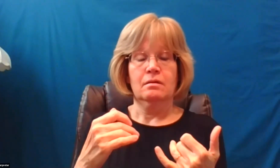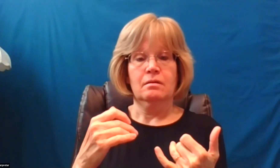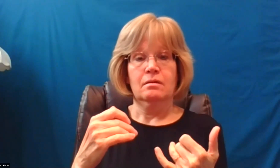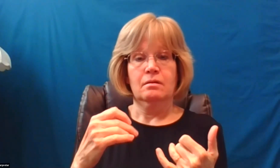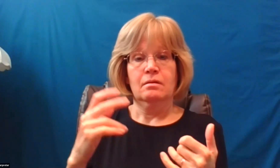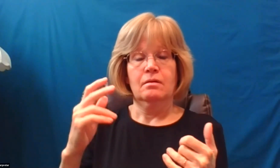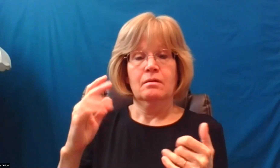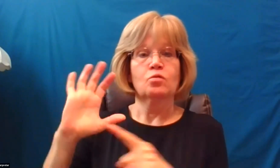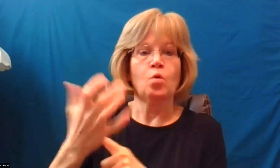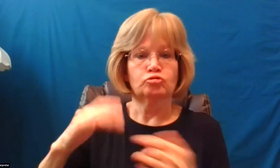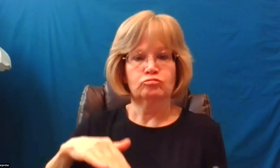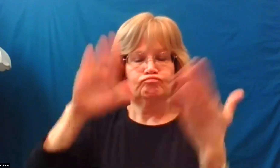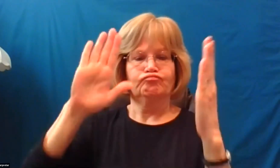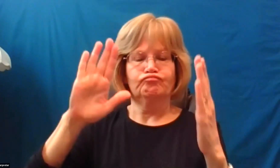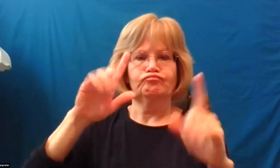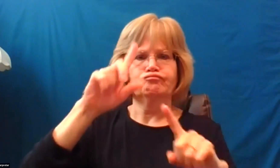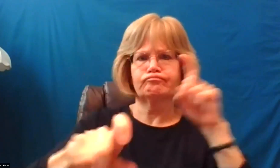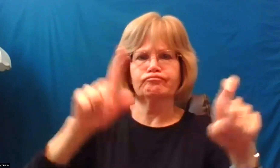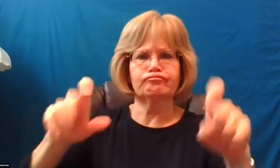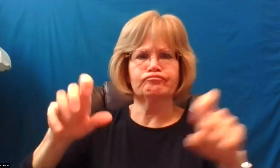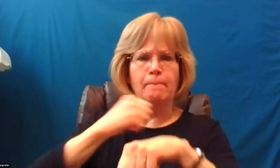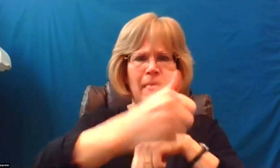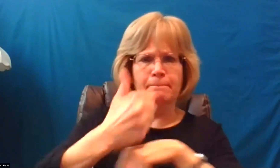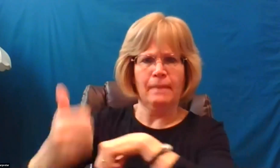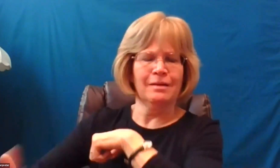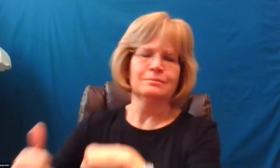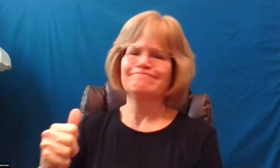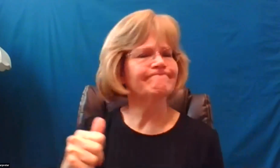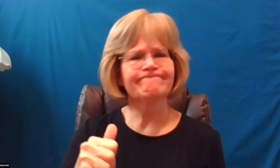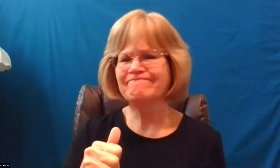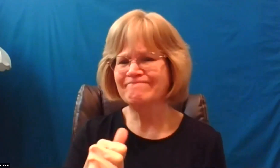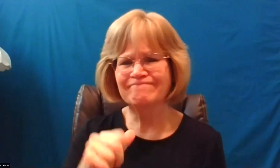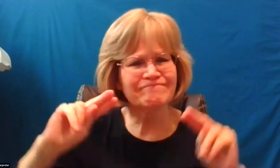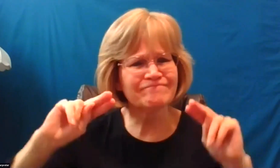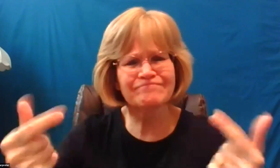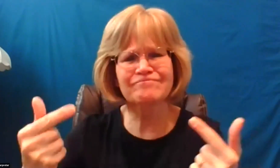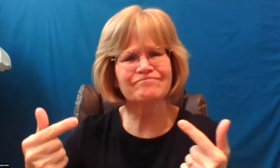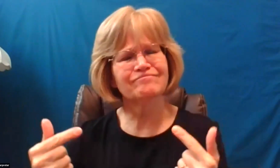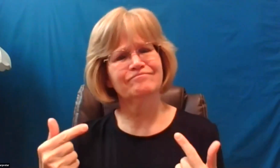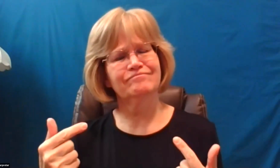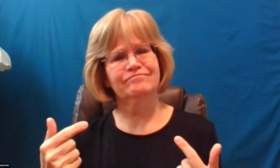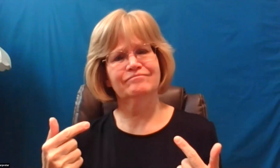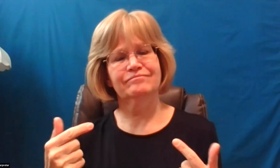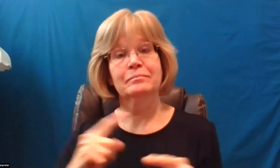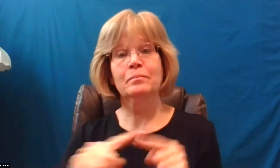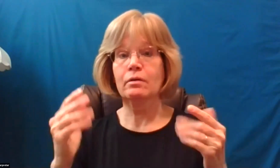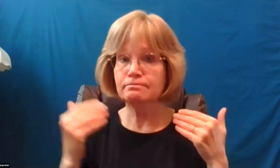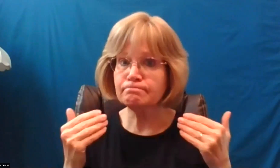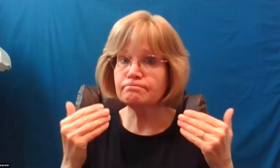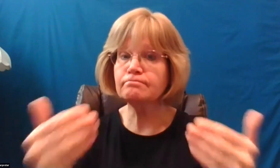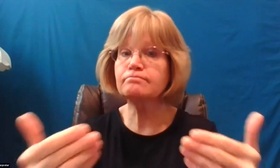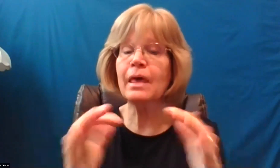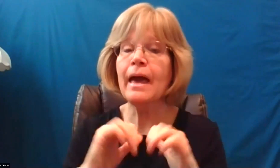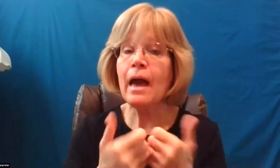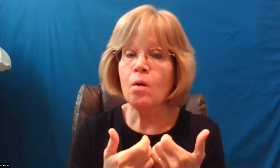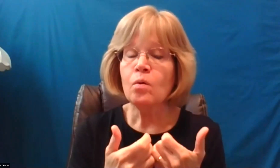order to assign blame is really not the way to advance the ball. But there is a way forward that